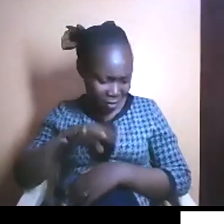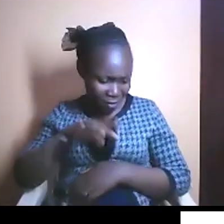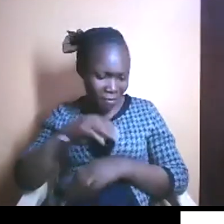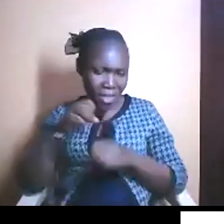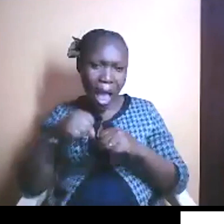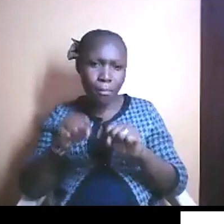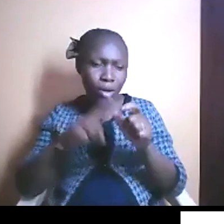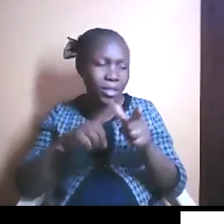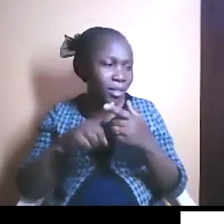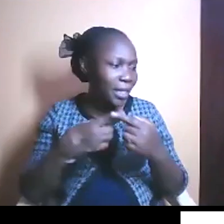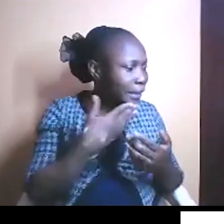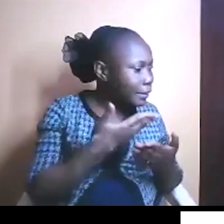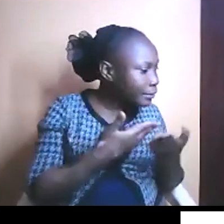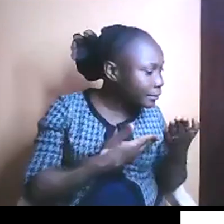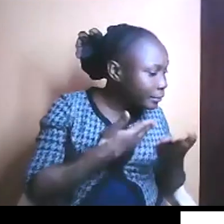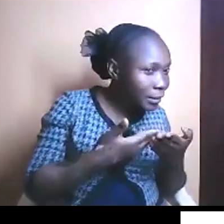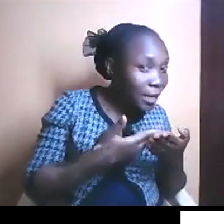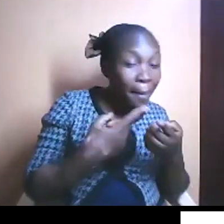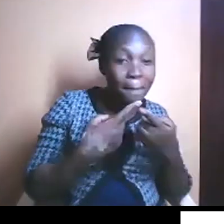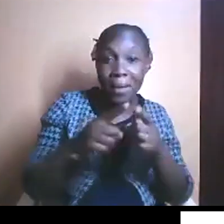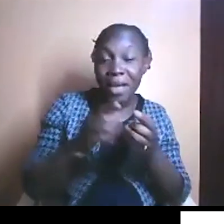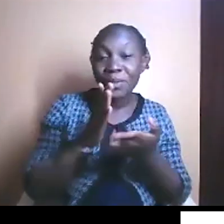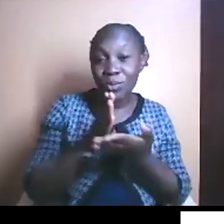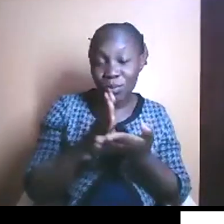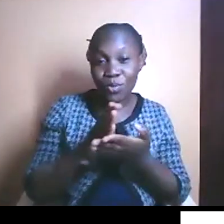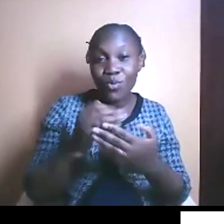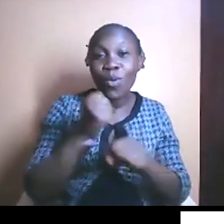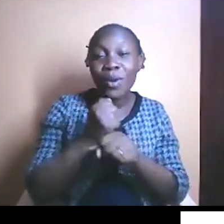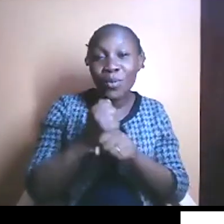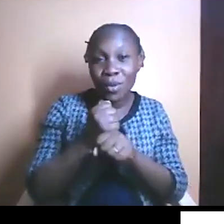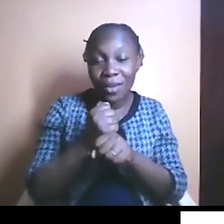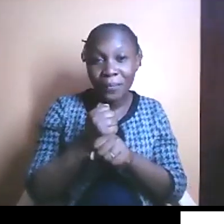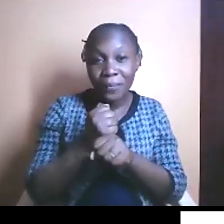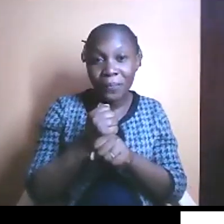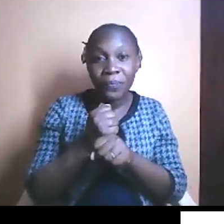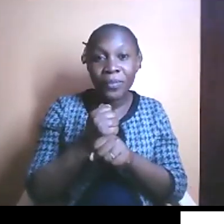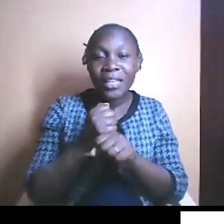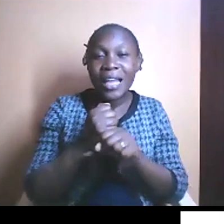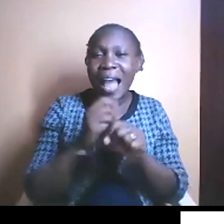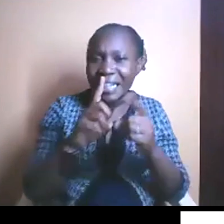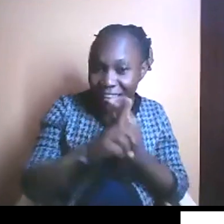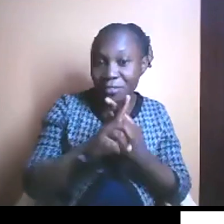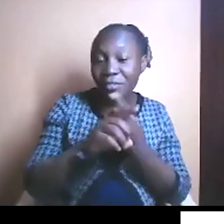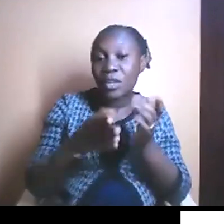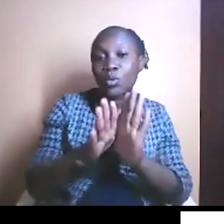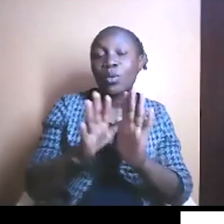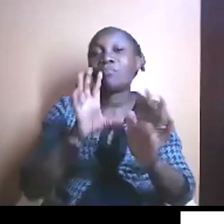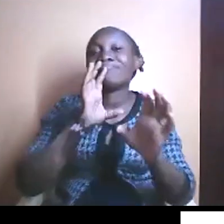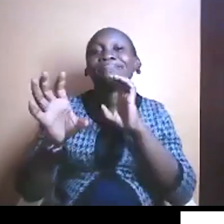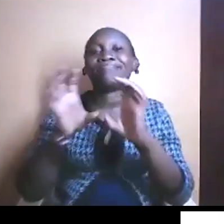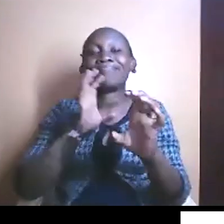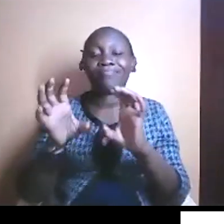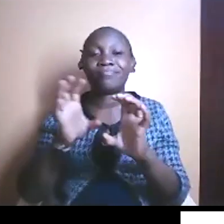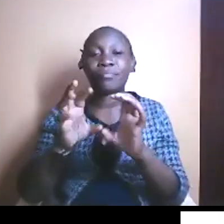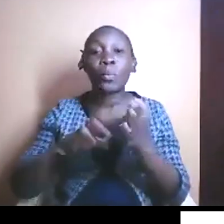else, but that is actually displacement. You're displacing the whole conversation. It's not going to